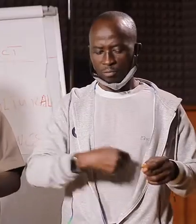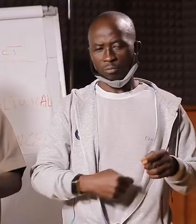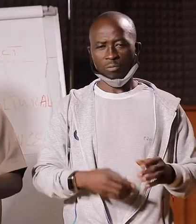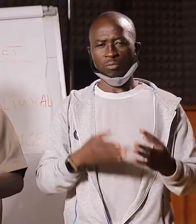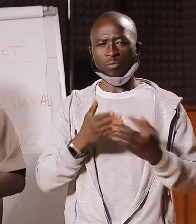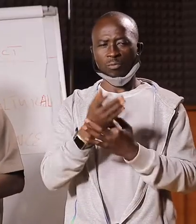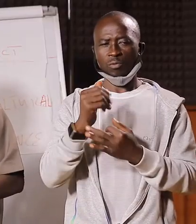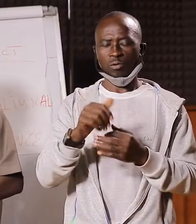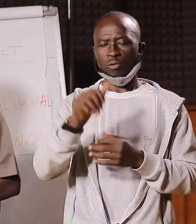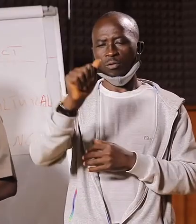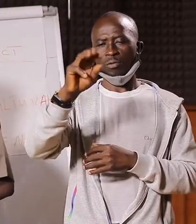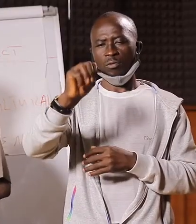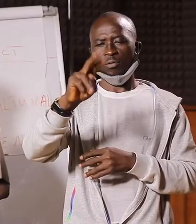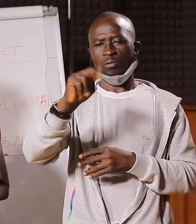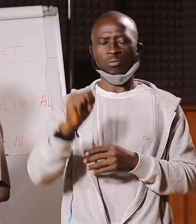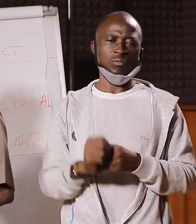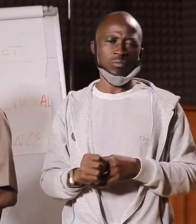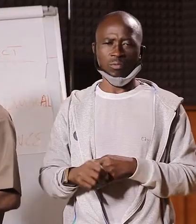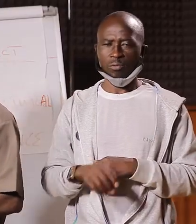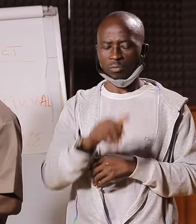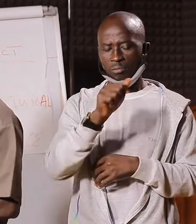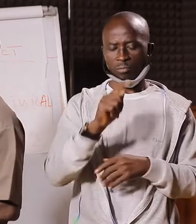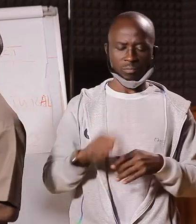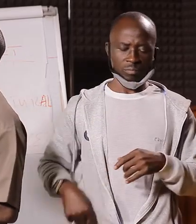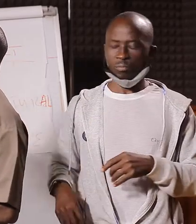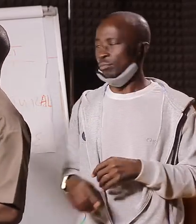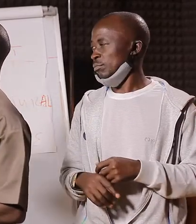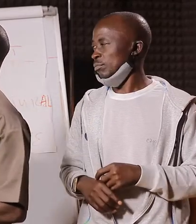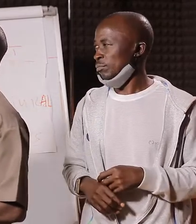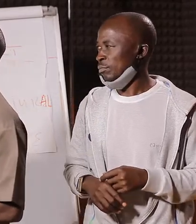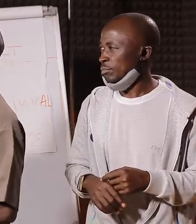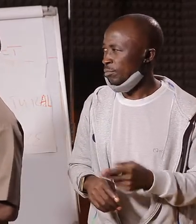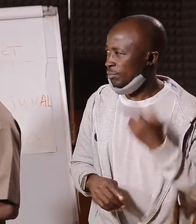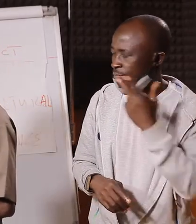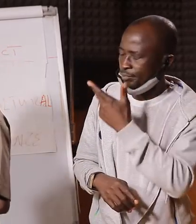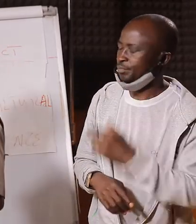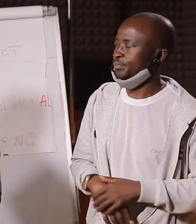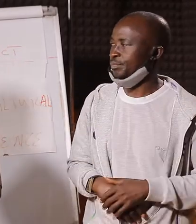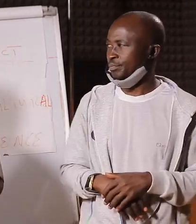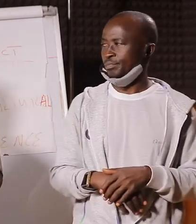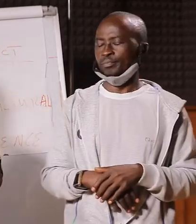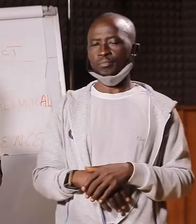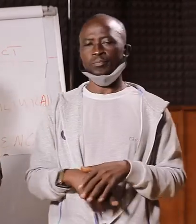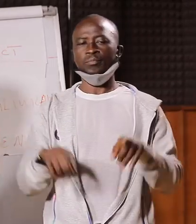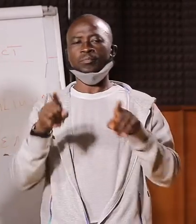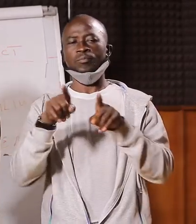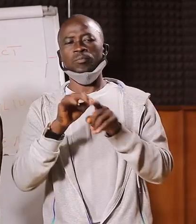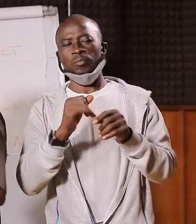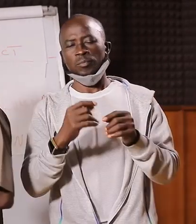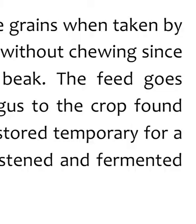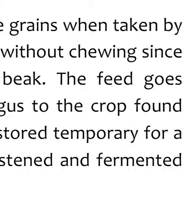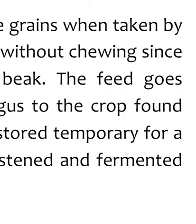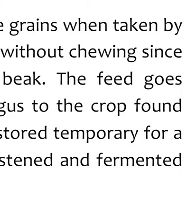the anus or the vent. So let us see it here. As I explained earlier